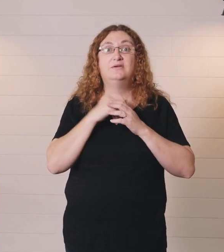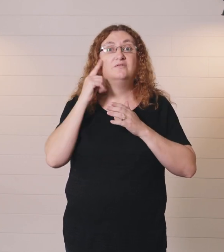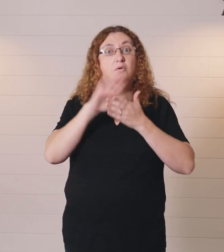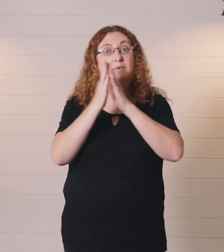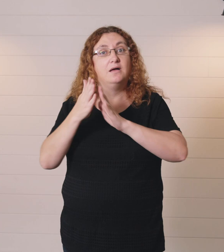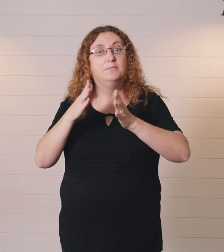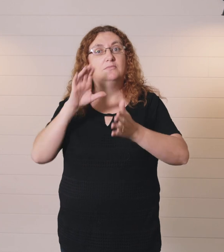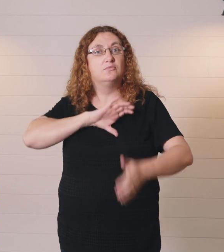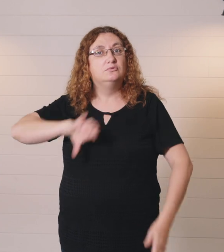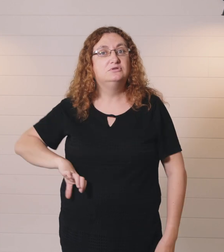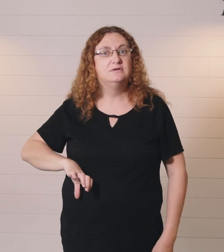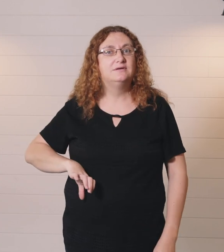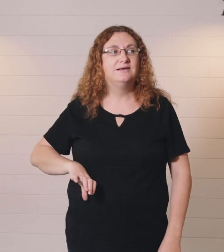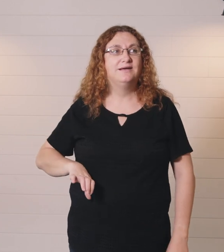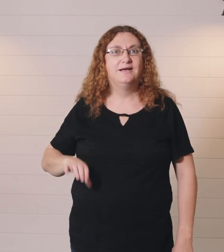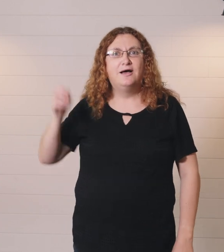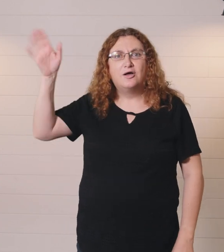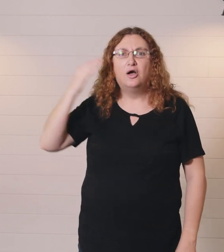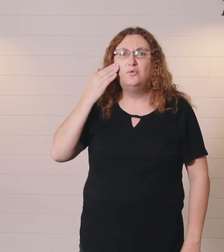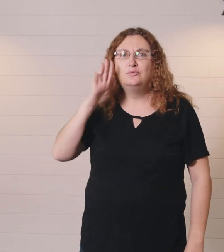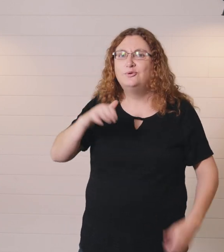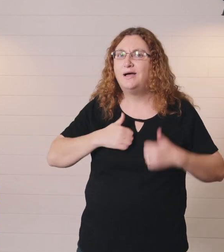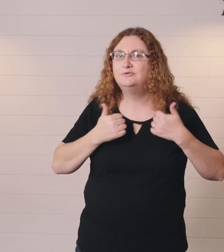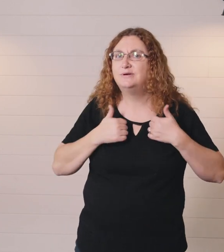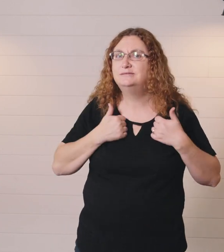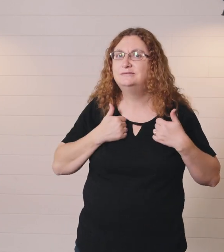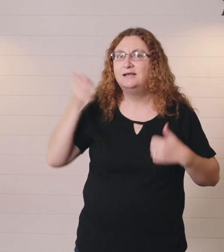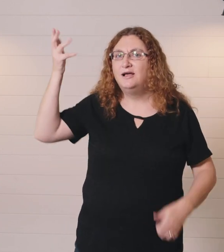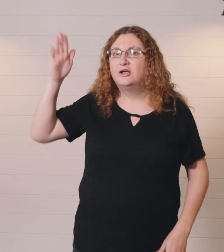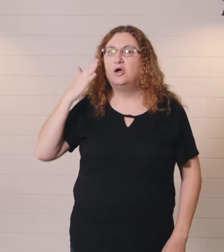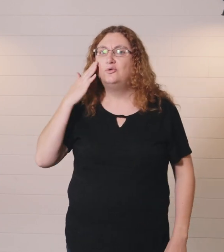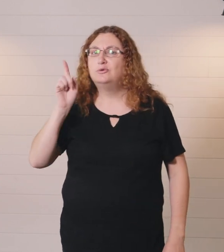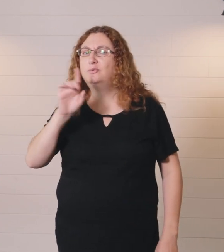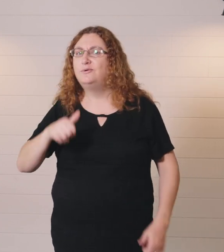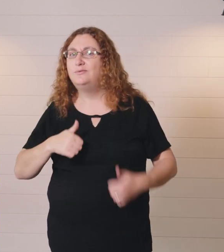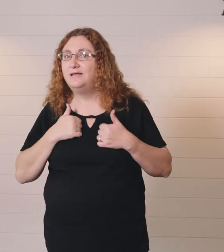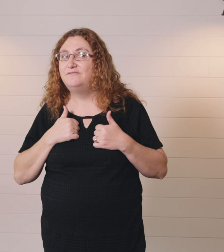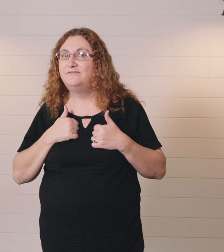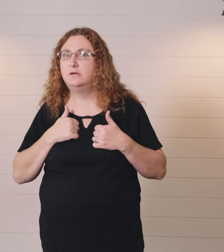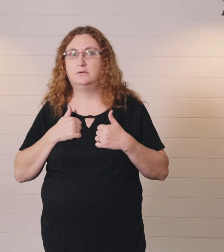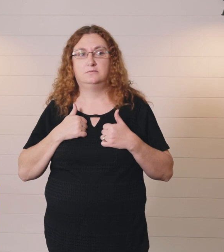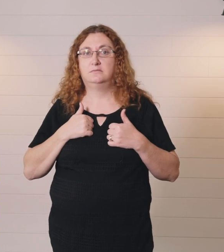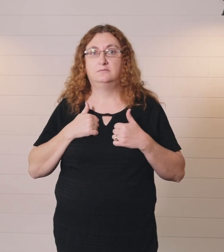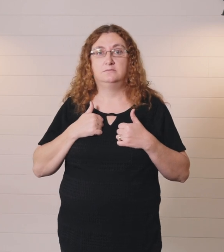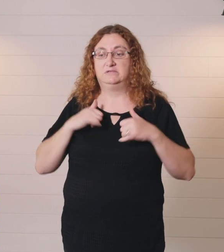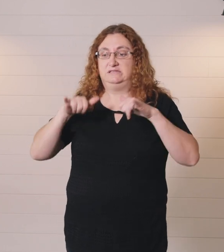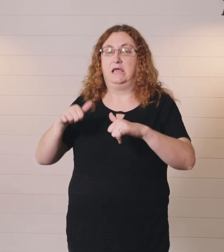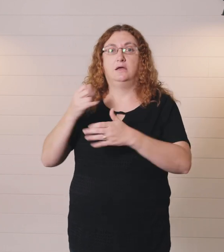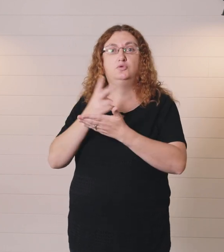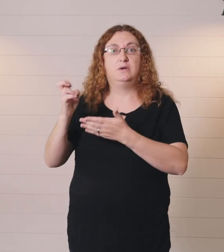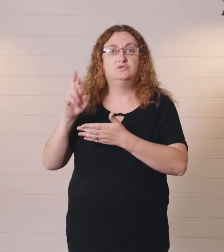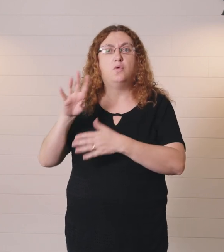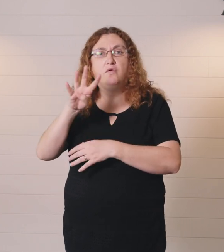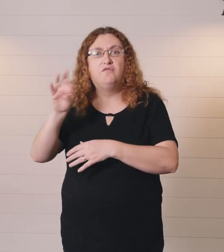He knew that you literally would be living where you are living today. And whether you are there for 2 weeks or you are there for